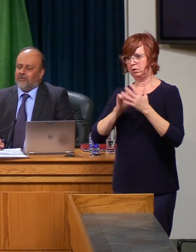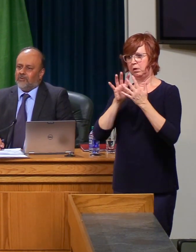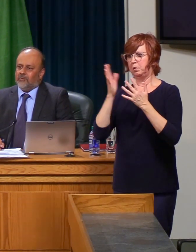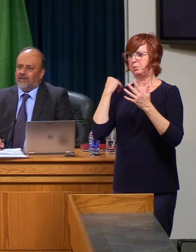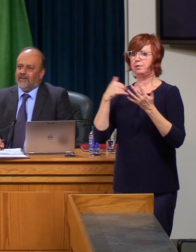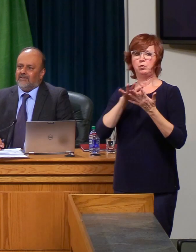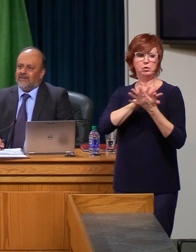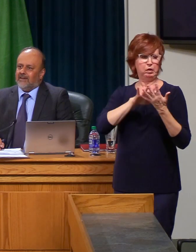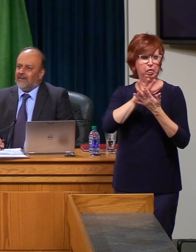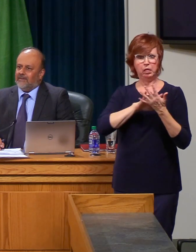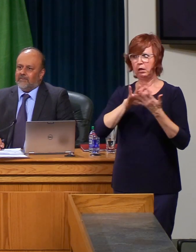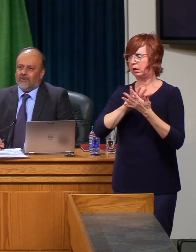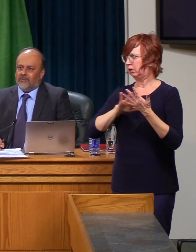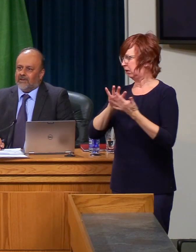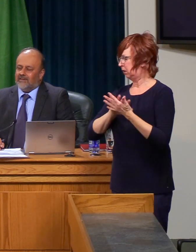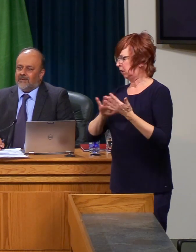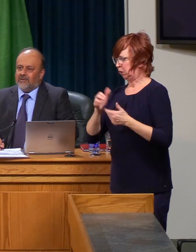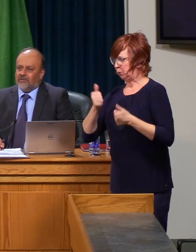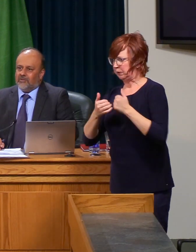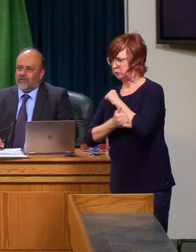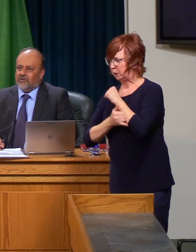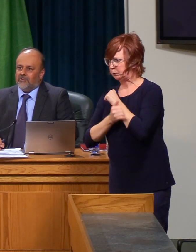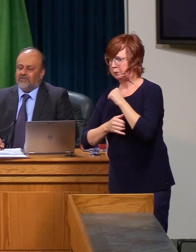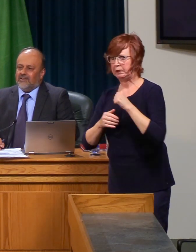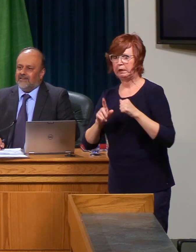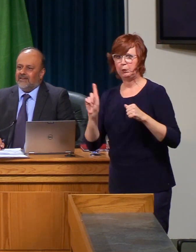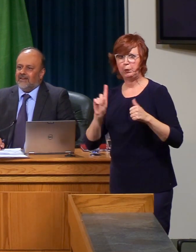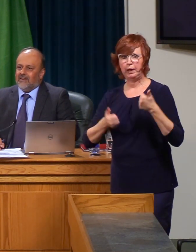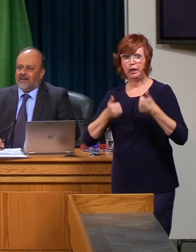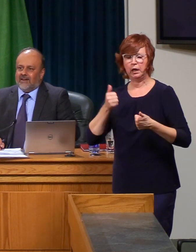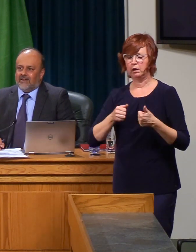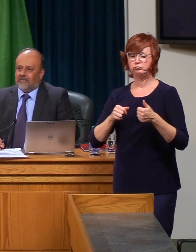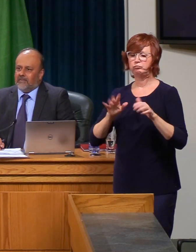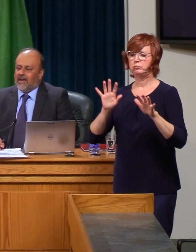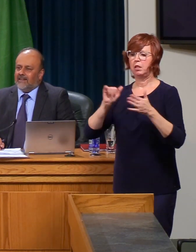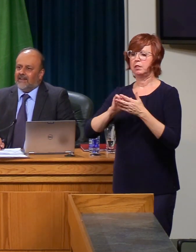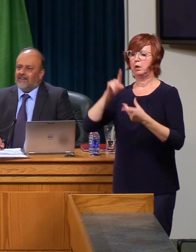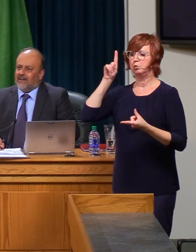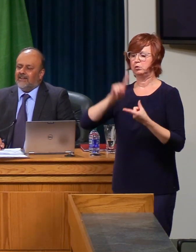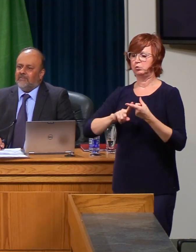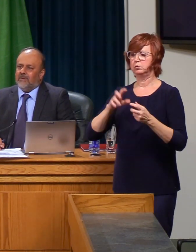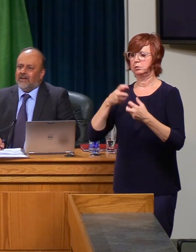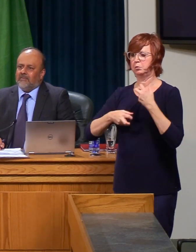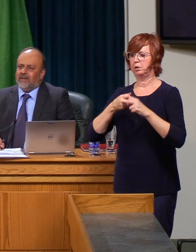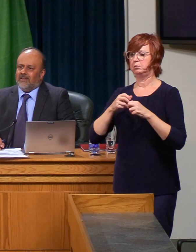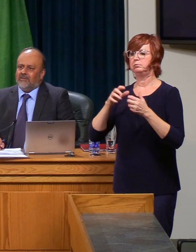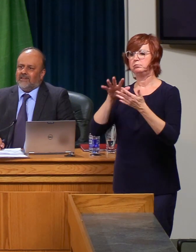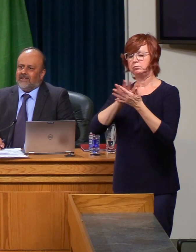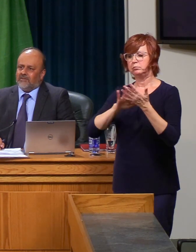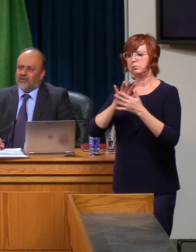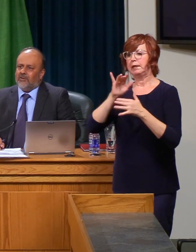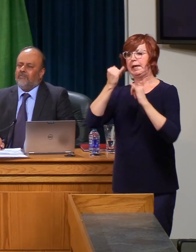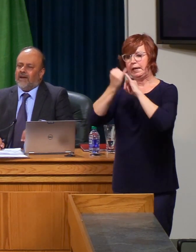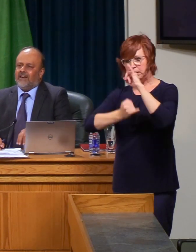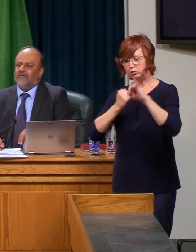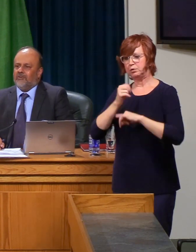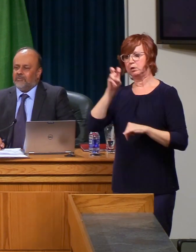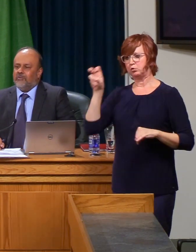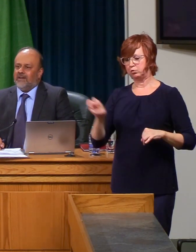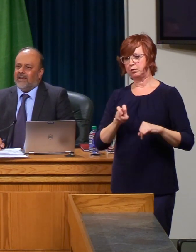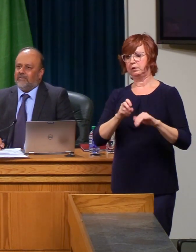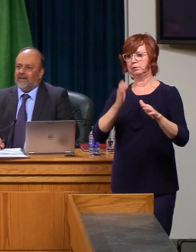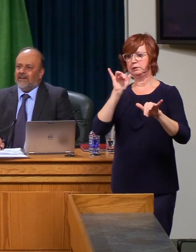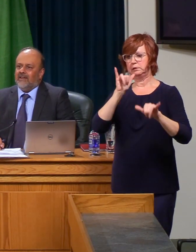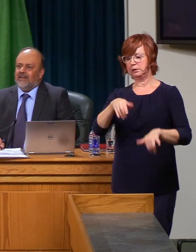stay home for 2 weeks, get someone to do your groceries. And then the other main thing was that there was a lot of back and